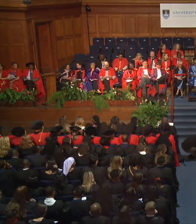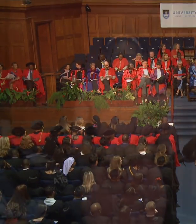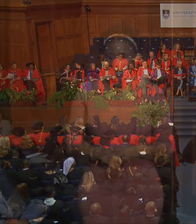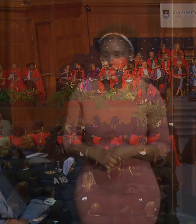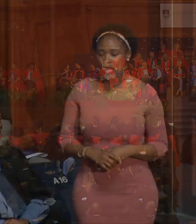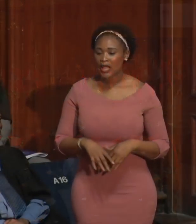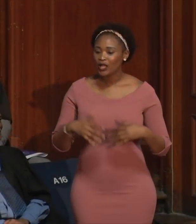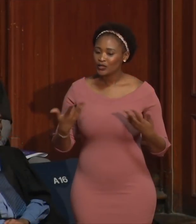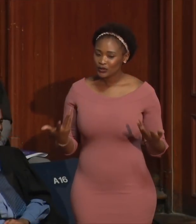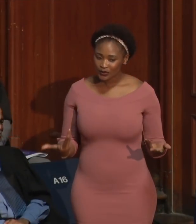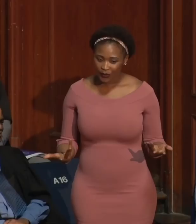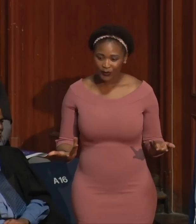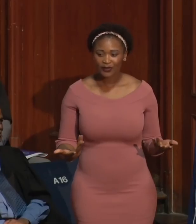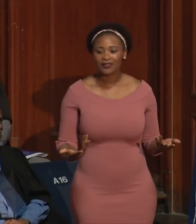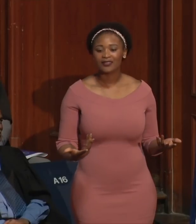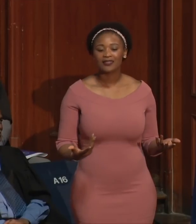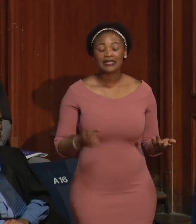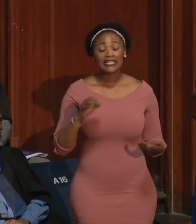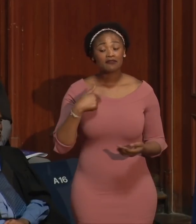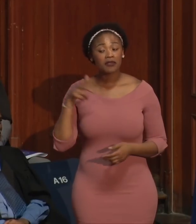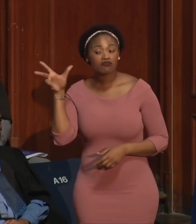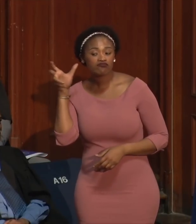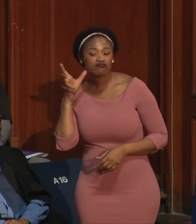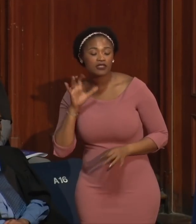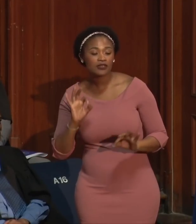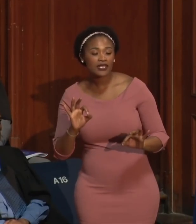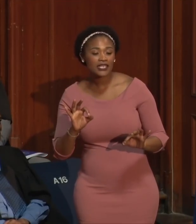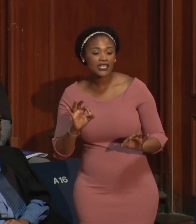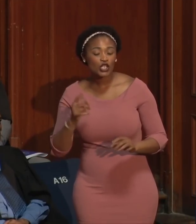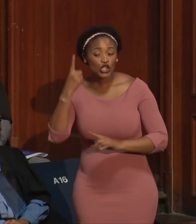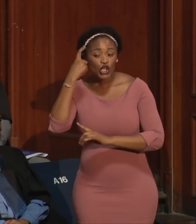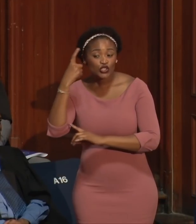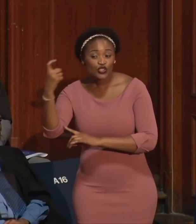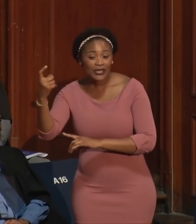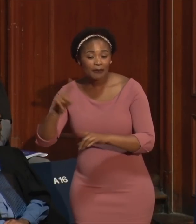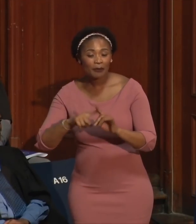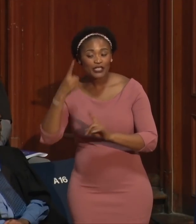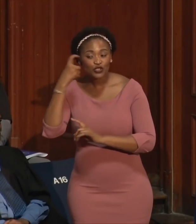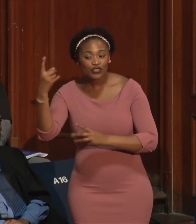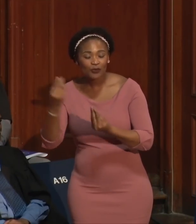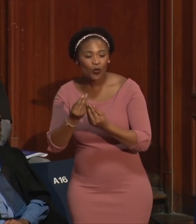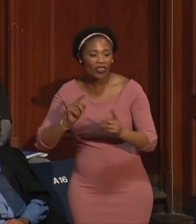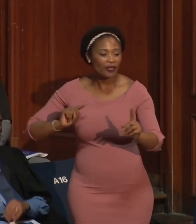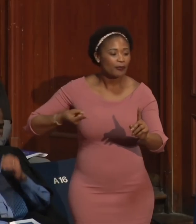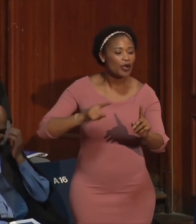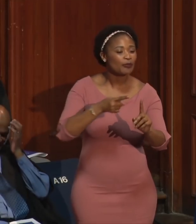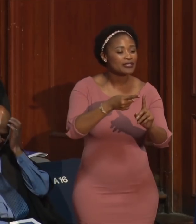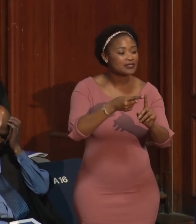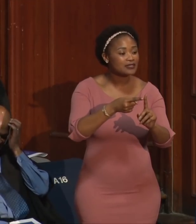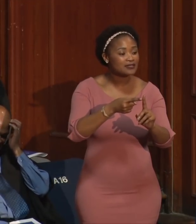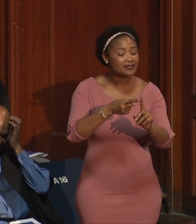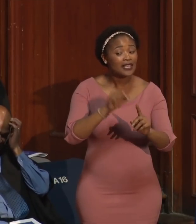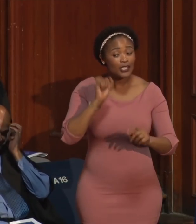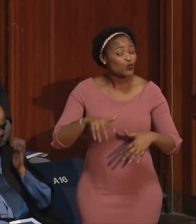So in essence, if I heard correctly, dream, but dream with purpose, and wing